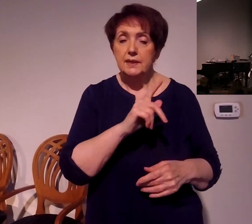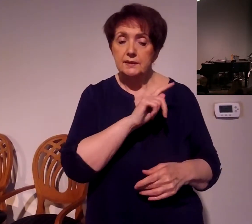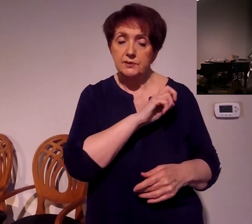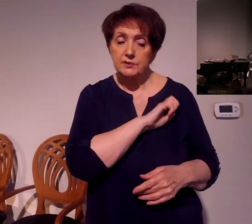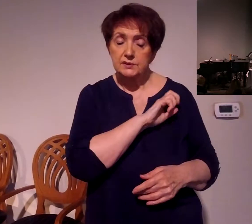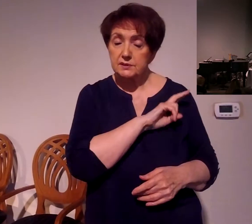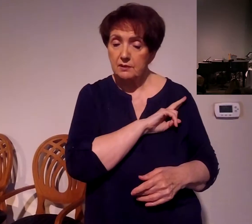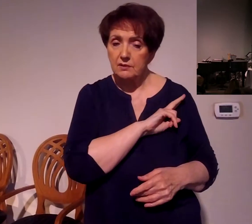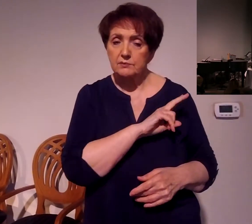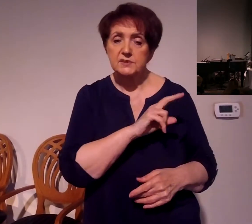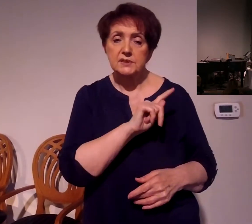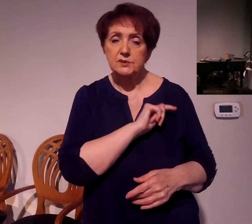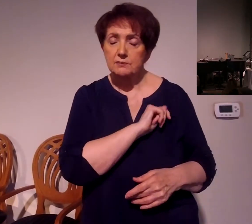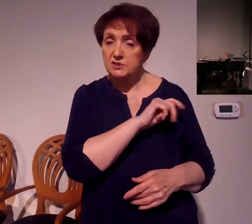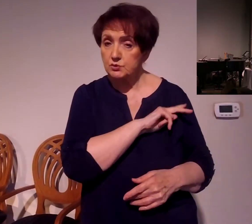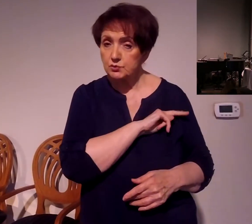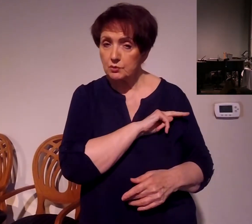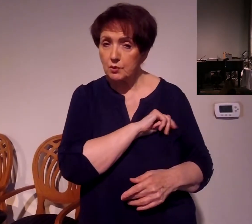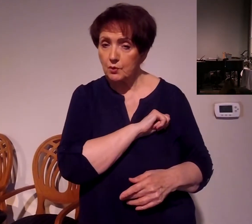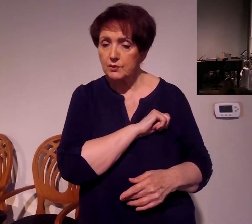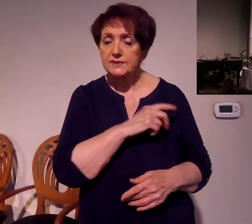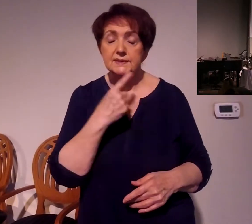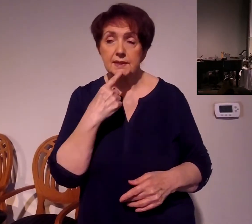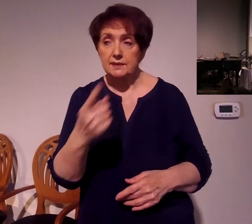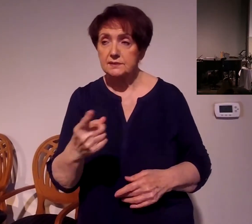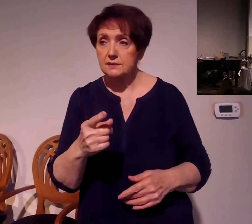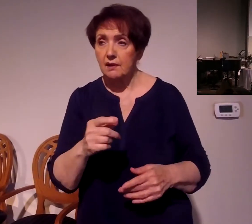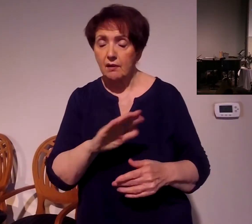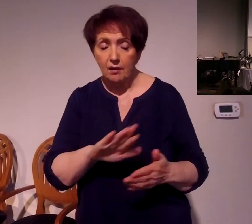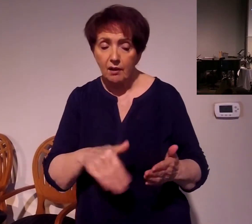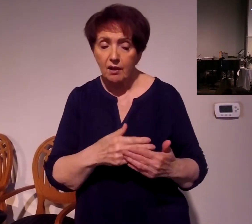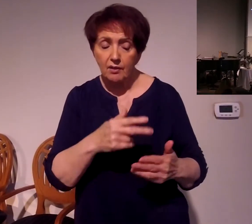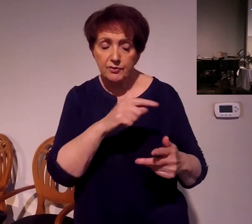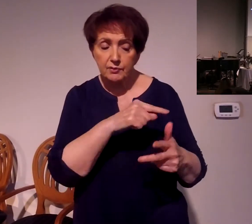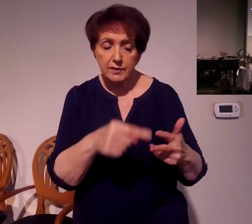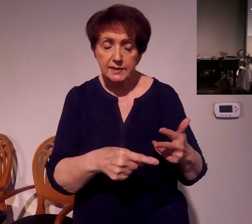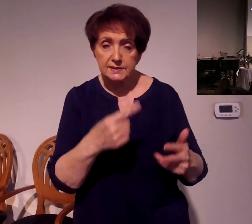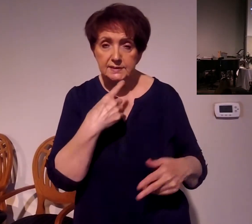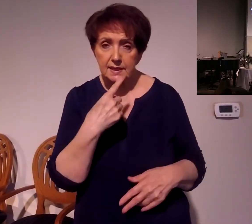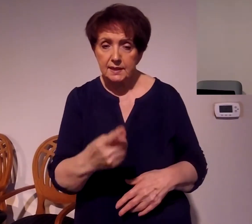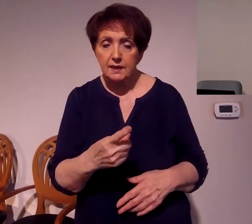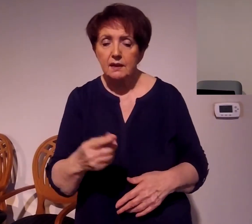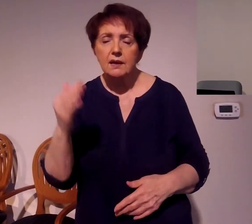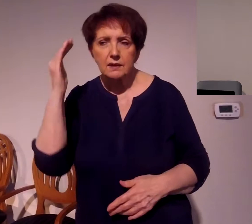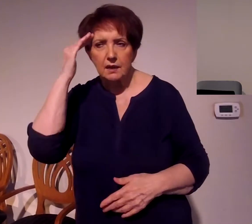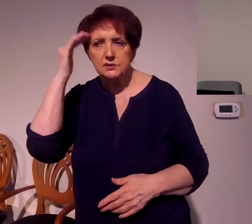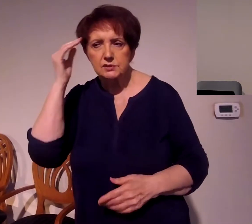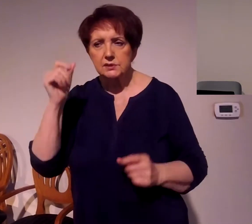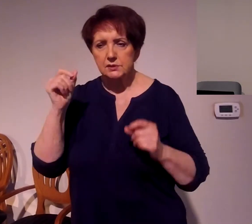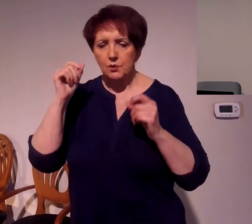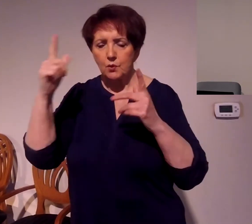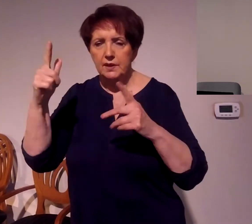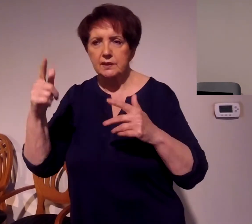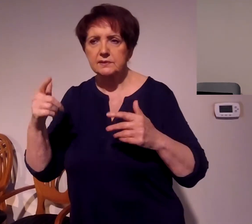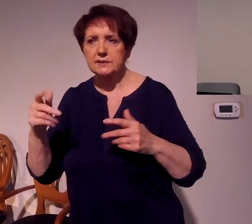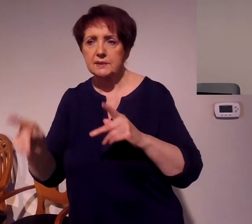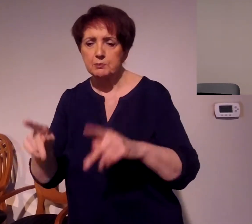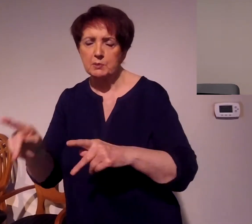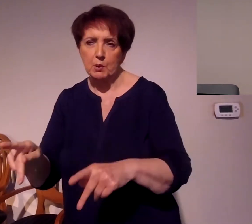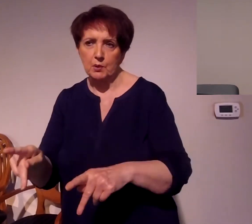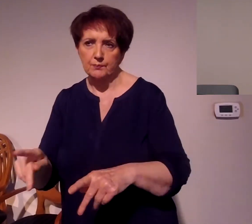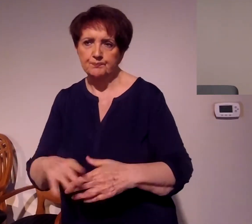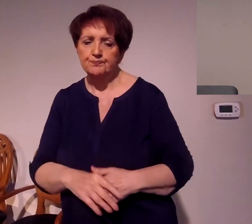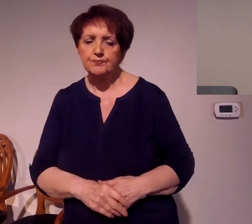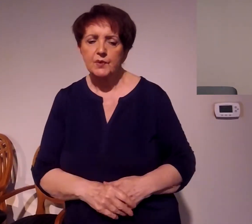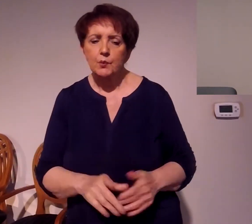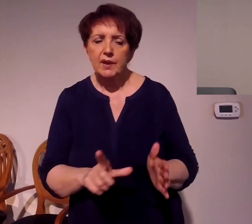5,000 years ago, is that consciousness awakens in the human being. So we not only have automatic